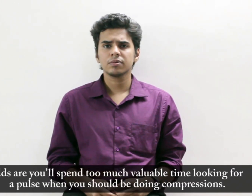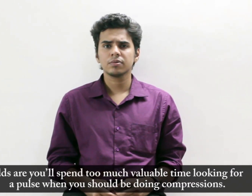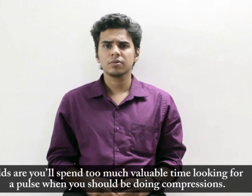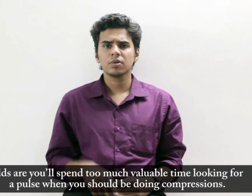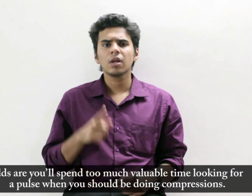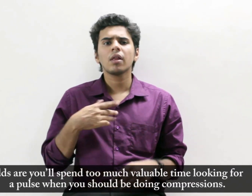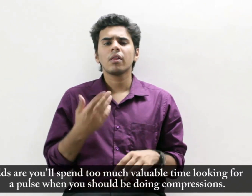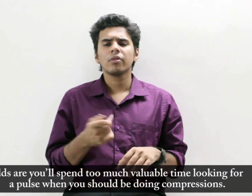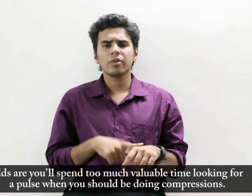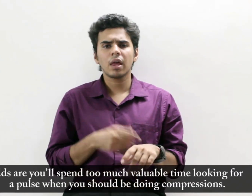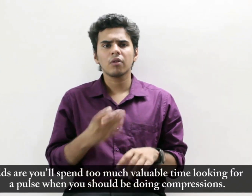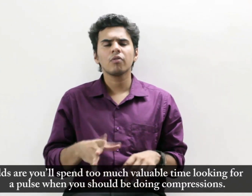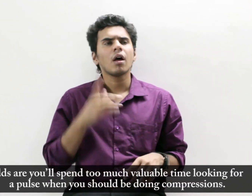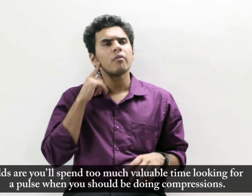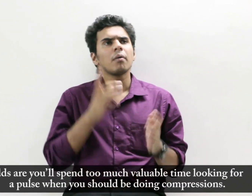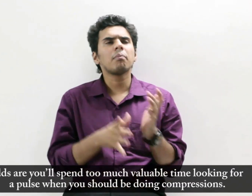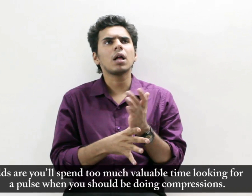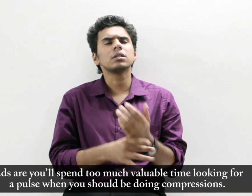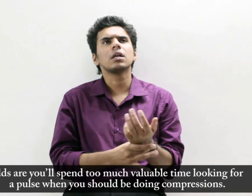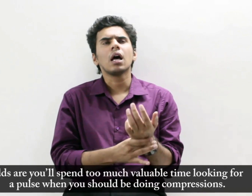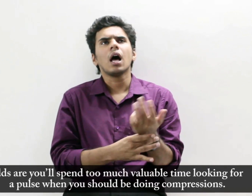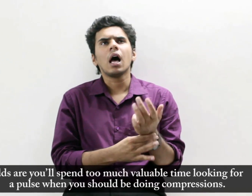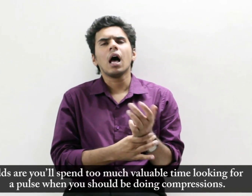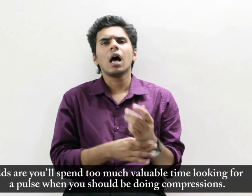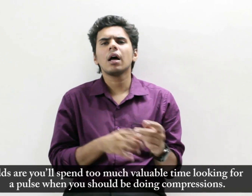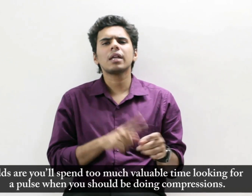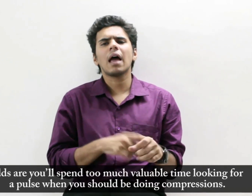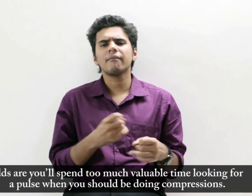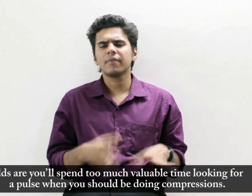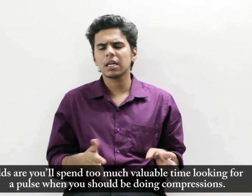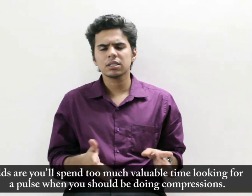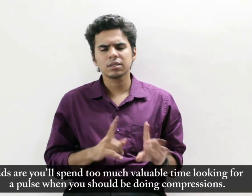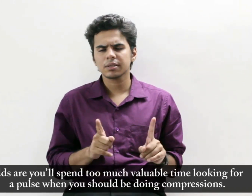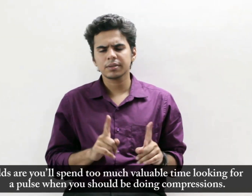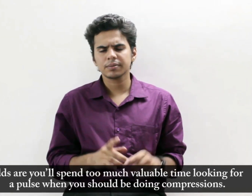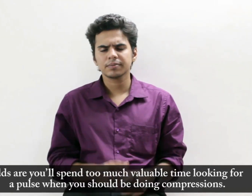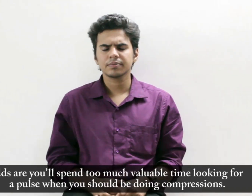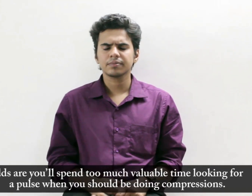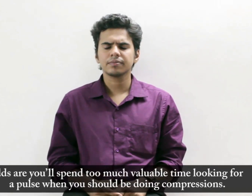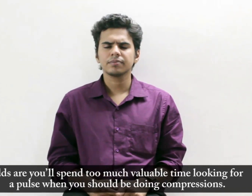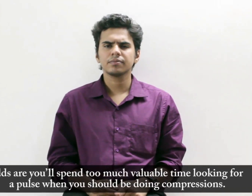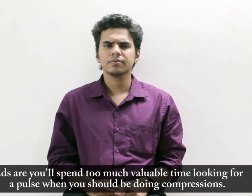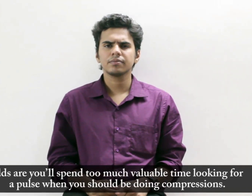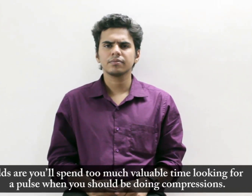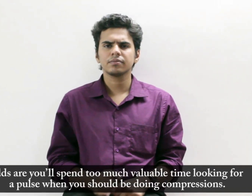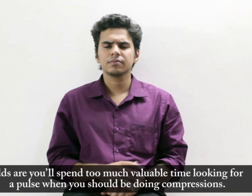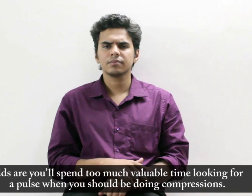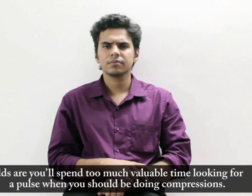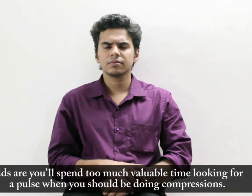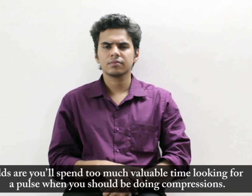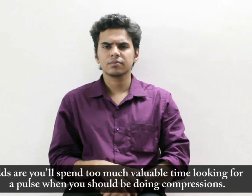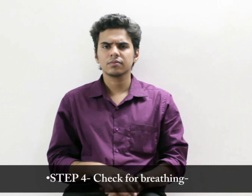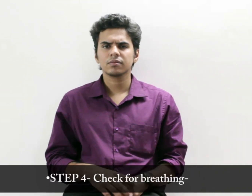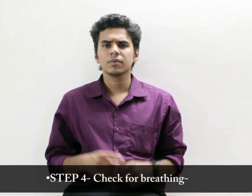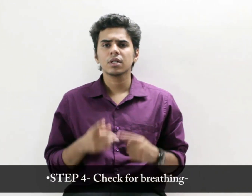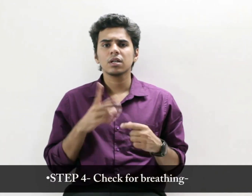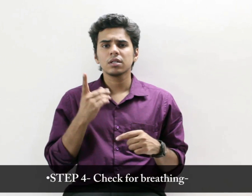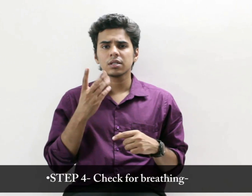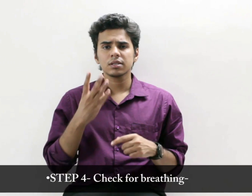Odds are you will spend too much valuable time looking for a pulse when you should be doing compressions. Step